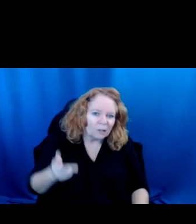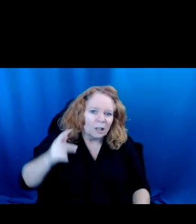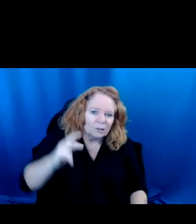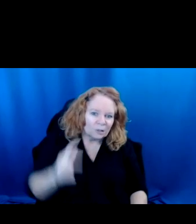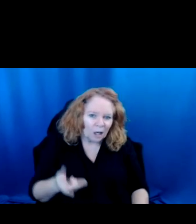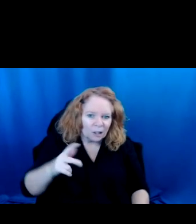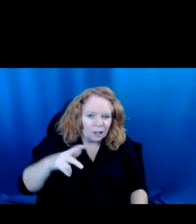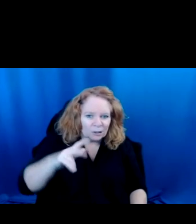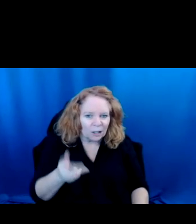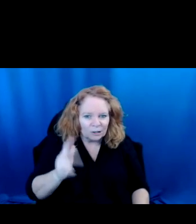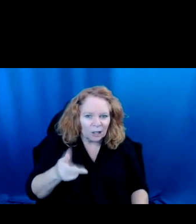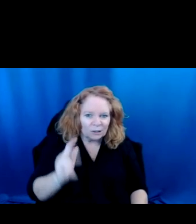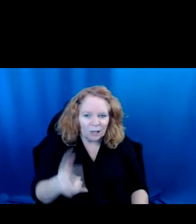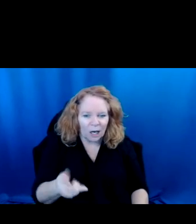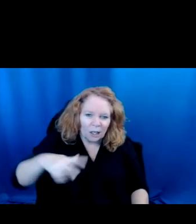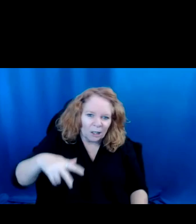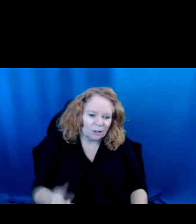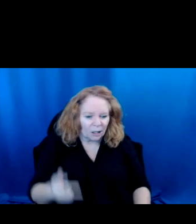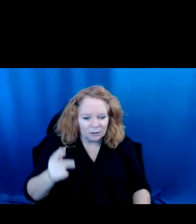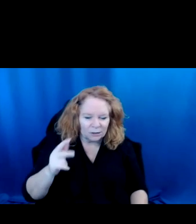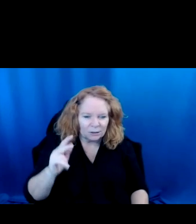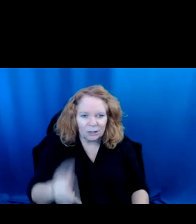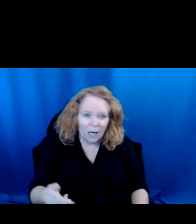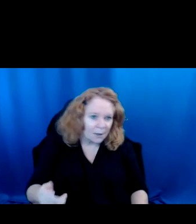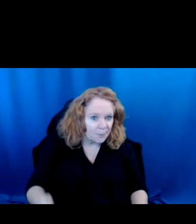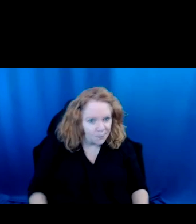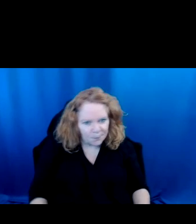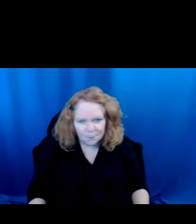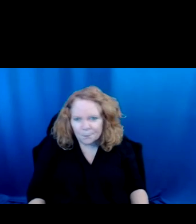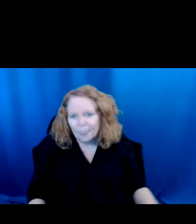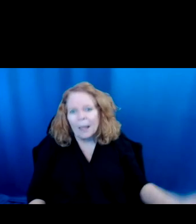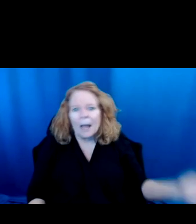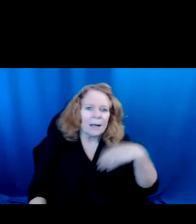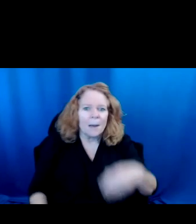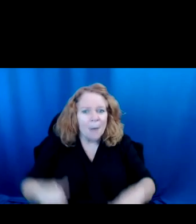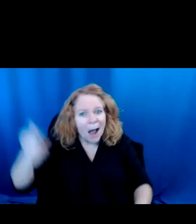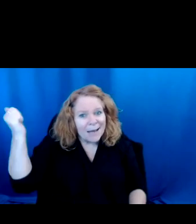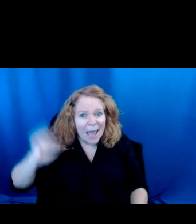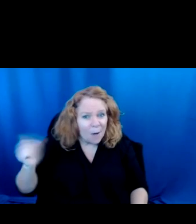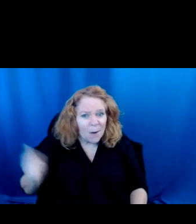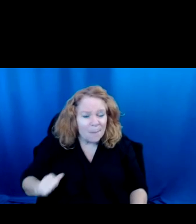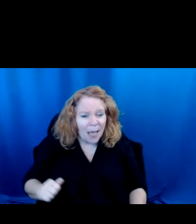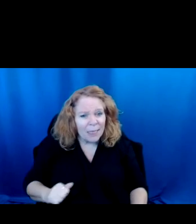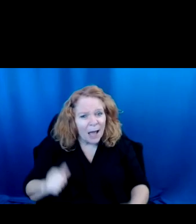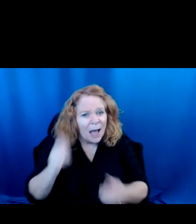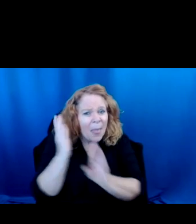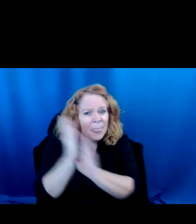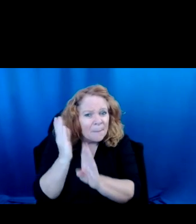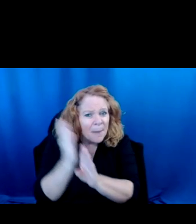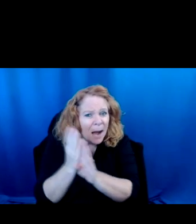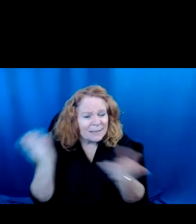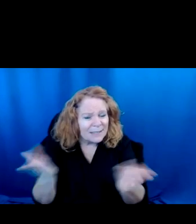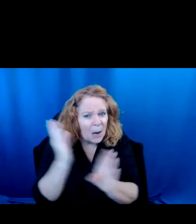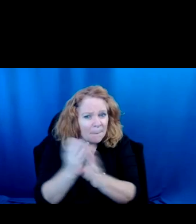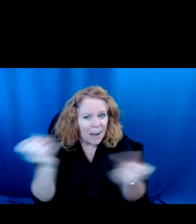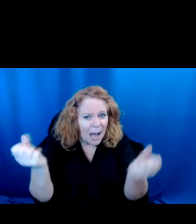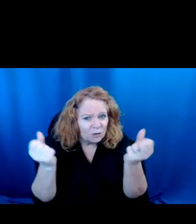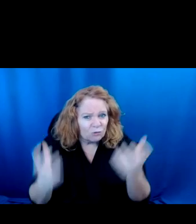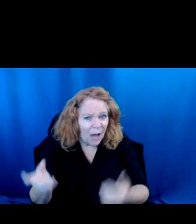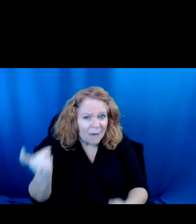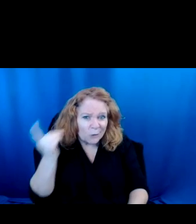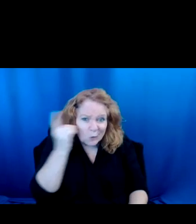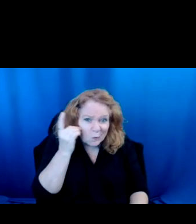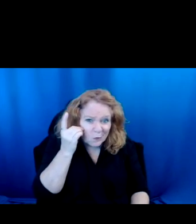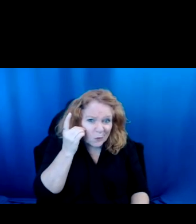Chug, chug, chug, chug, chug. "Come on, Arabella, the bus is here. Bus driver Drew is on